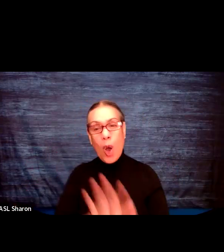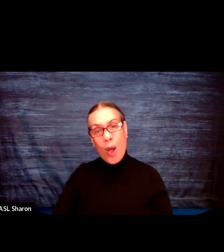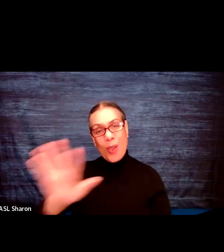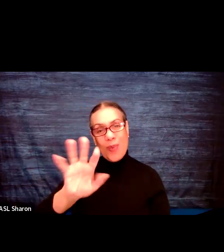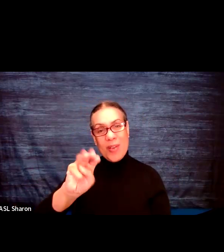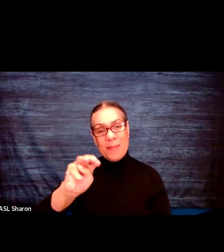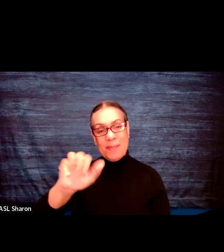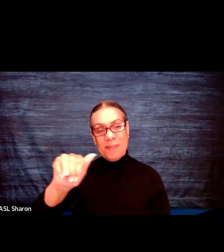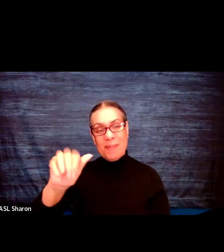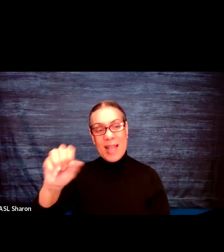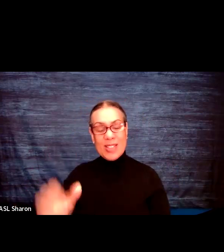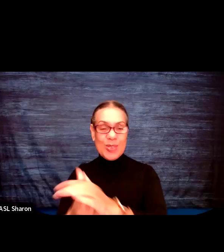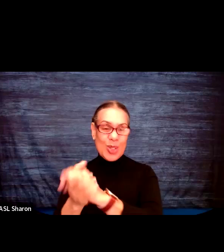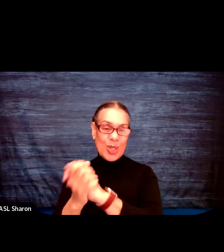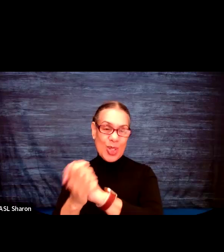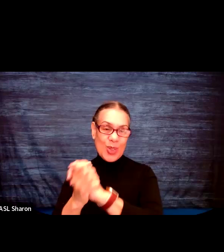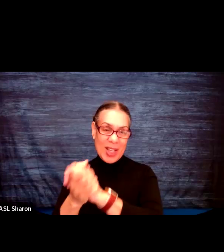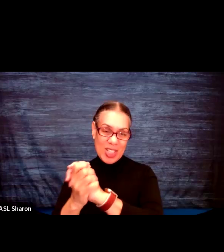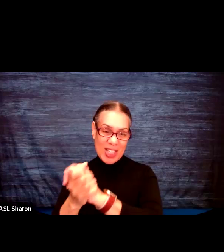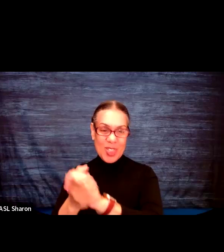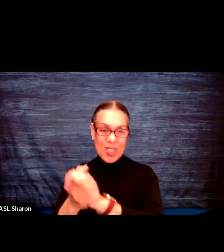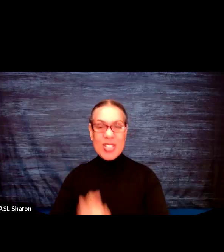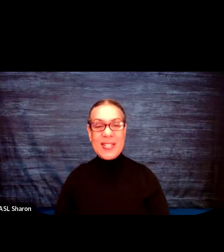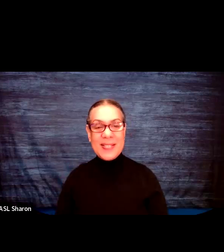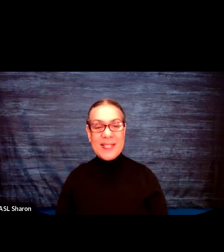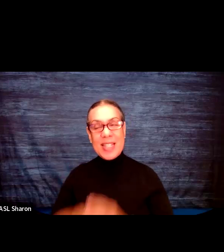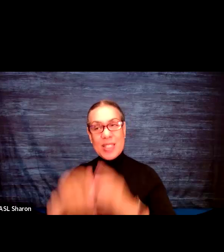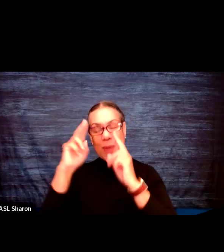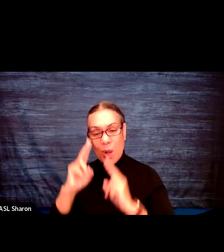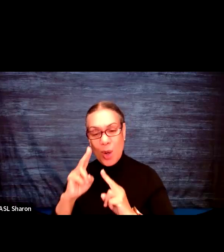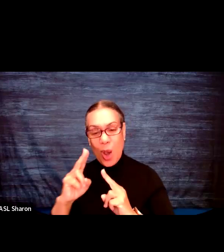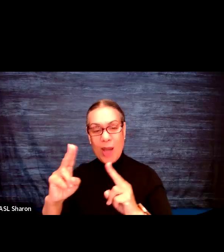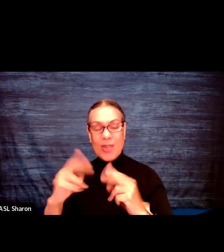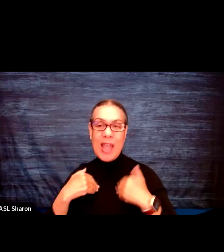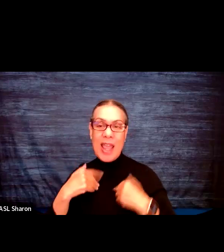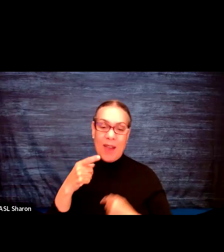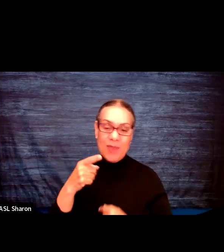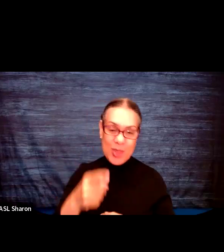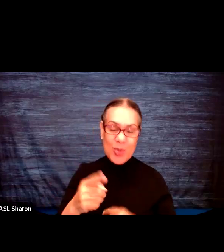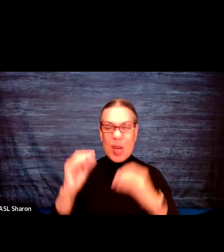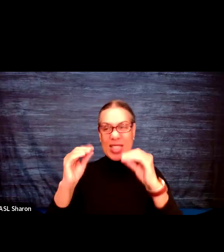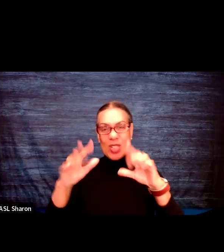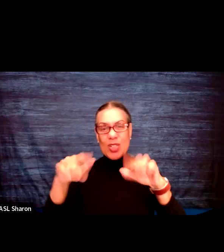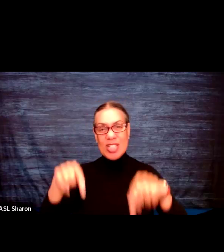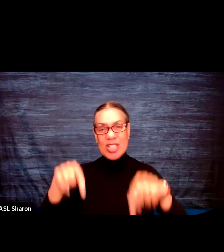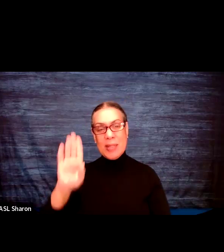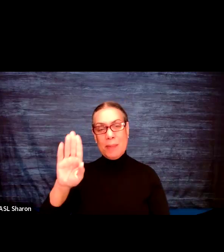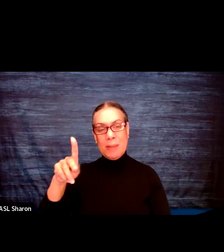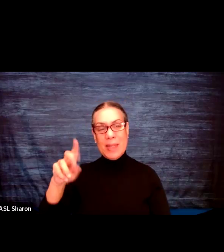So, congratulations. It's really, really an honor to have you as an educator here in BPS.